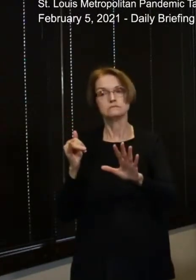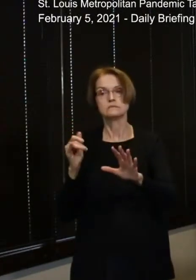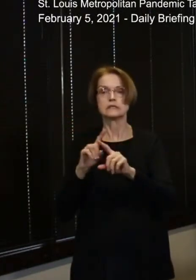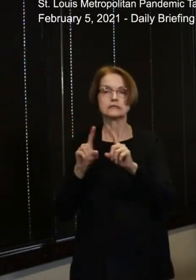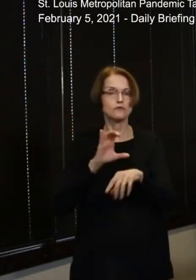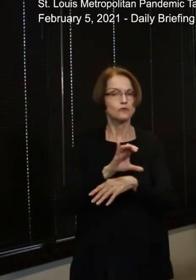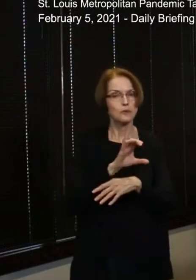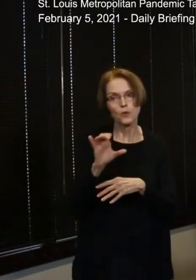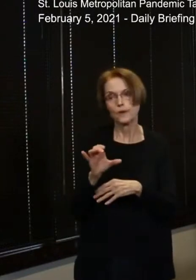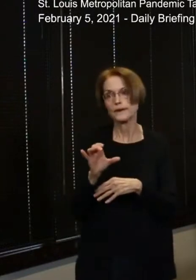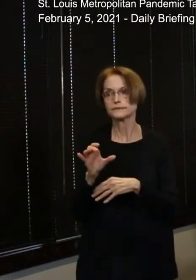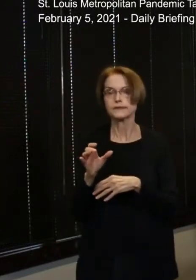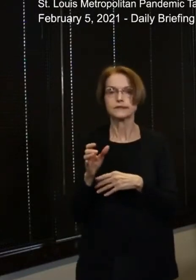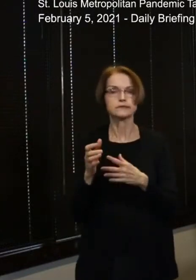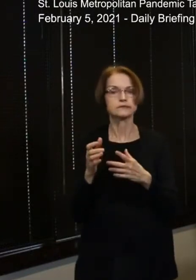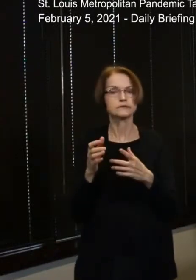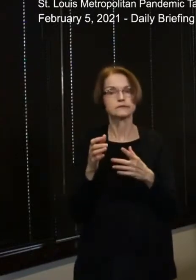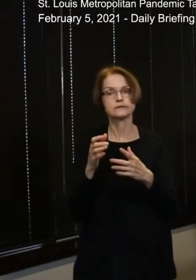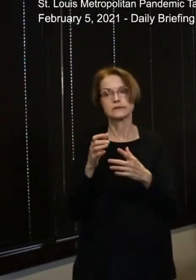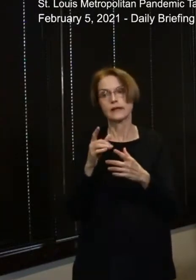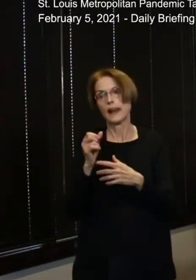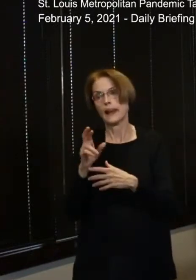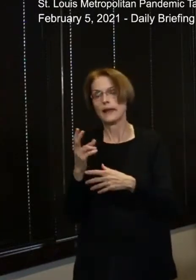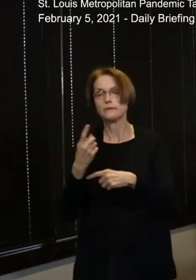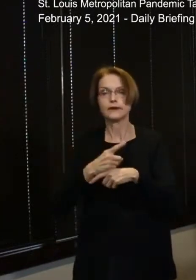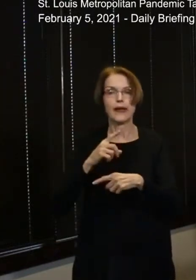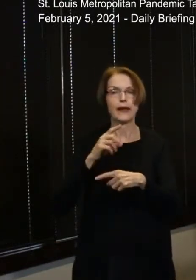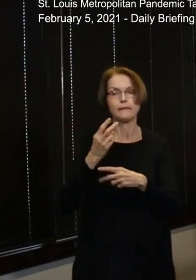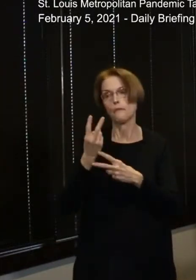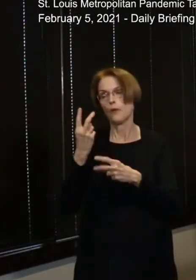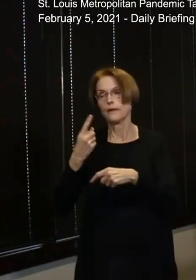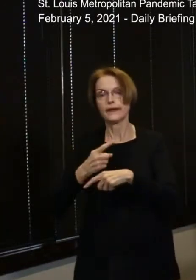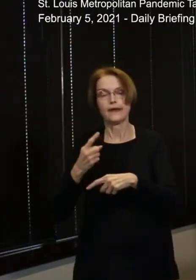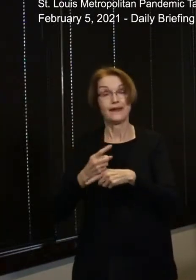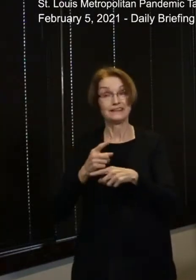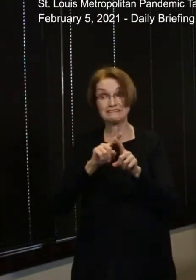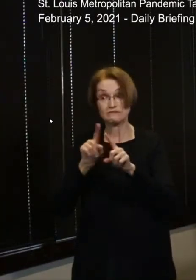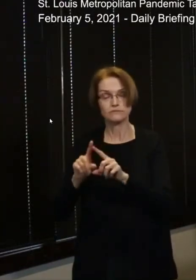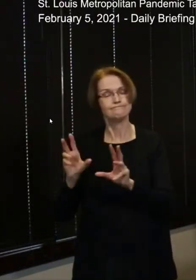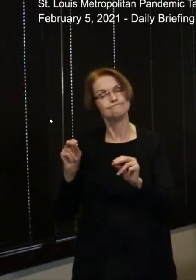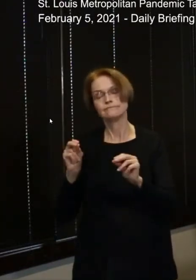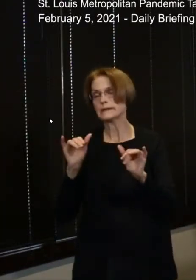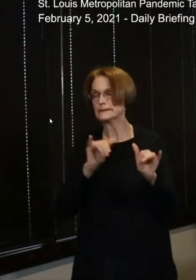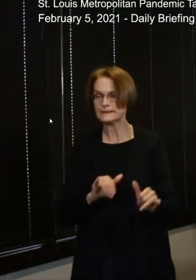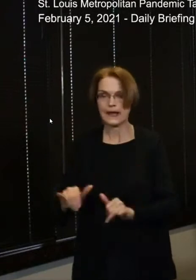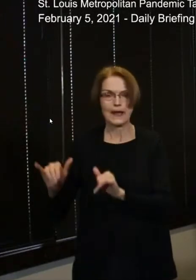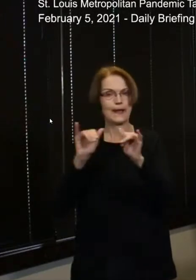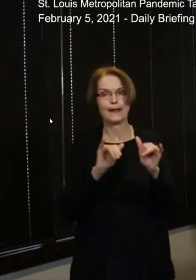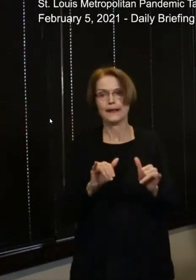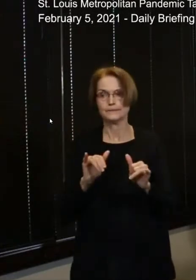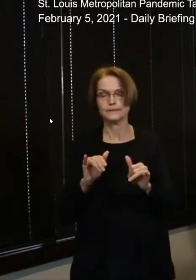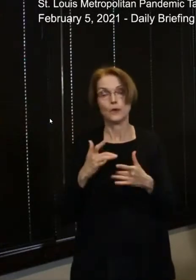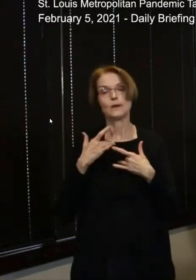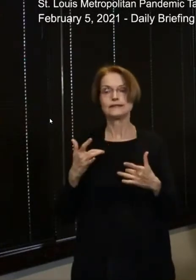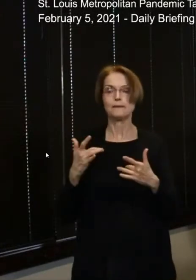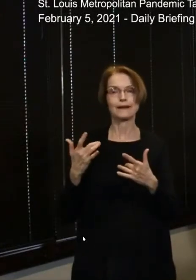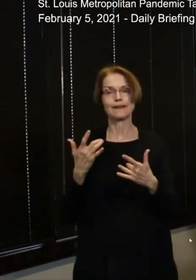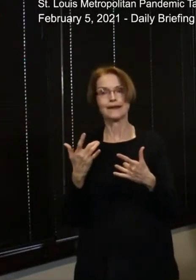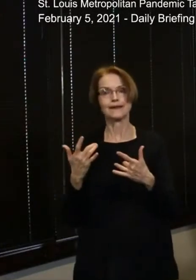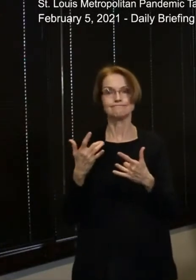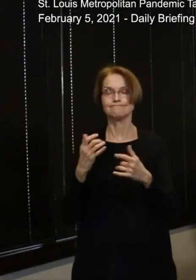Christmas break. It's no different than Labor Day, Memorial Day, all of those other, days that we typically, think